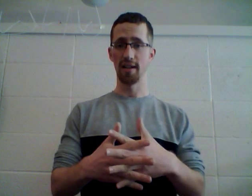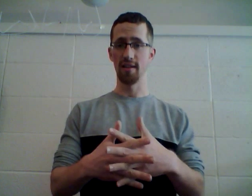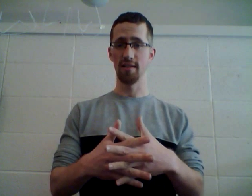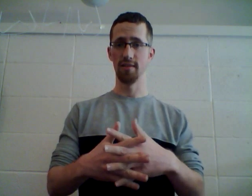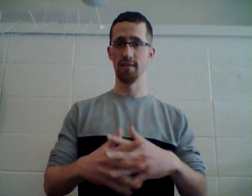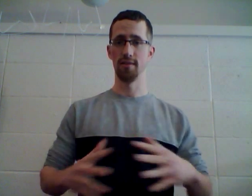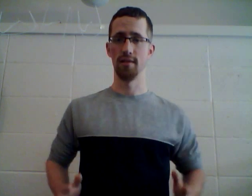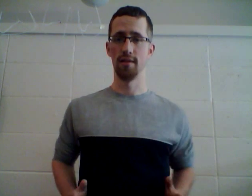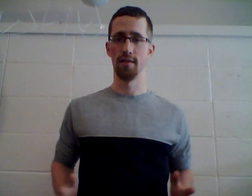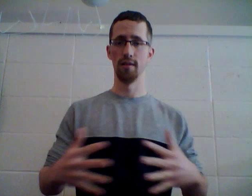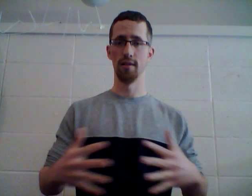pregnant.